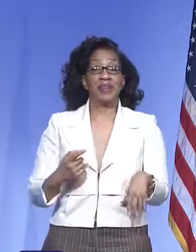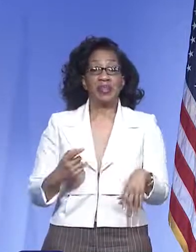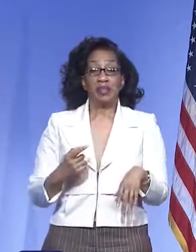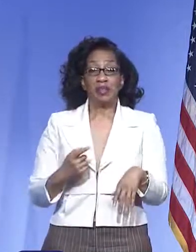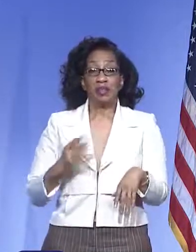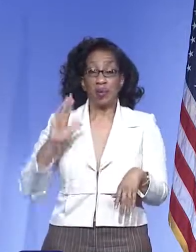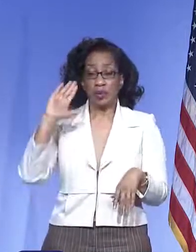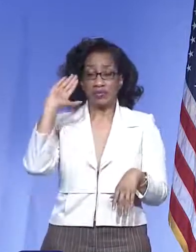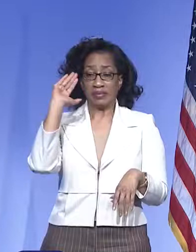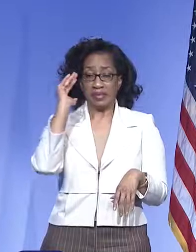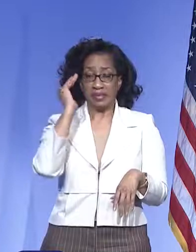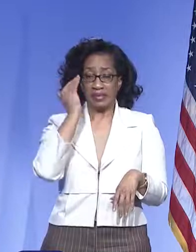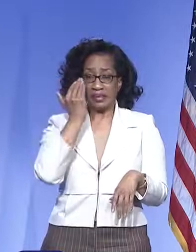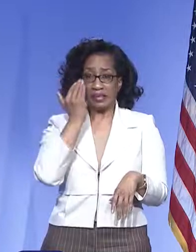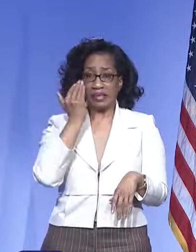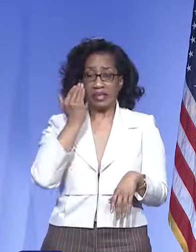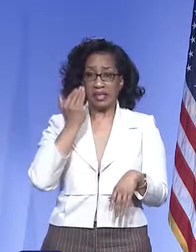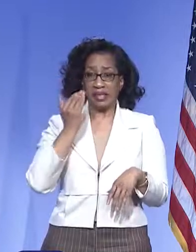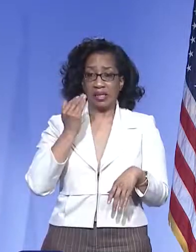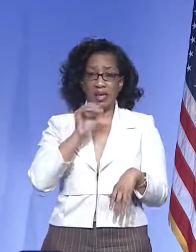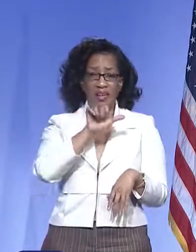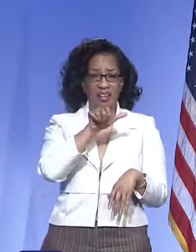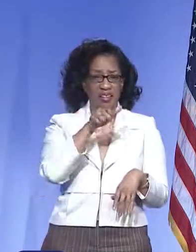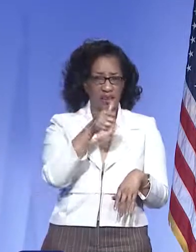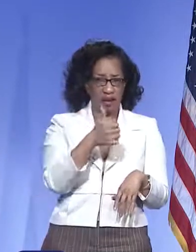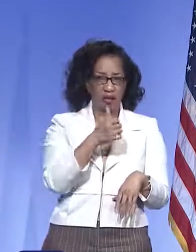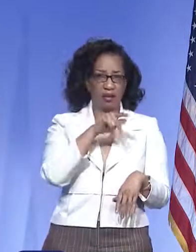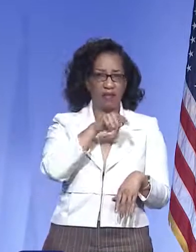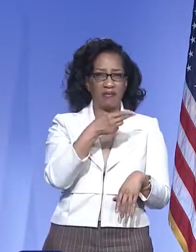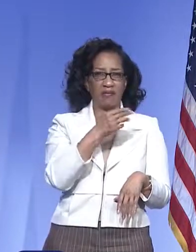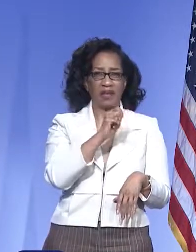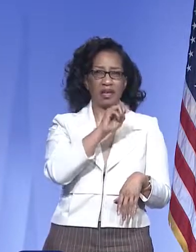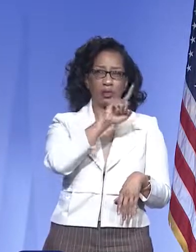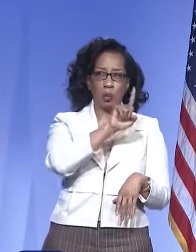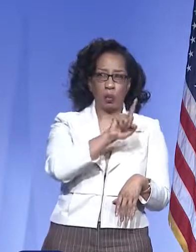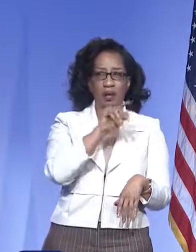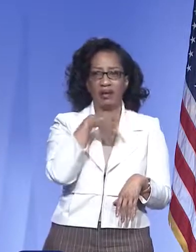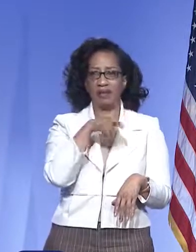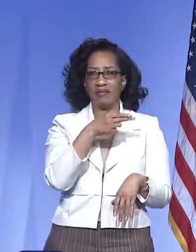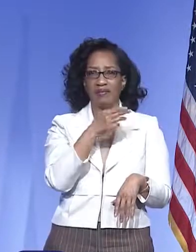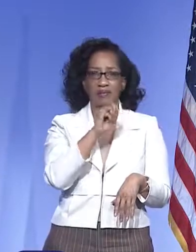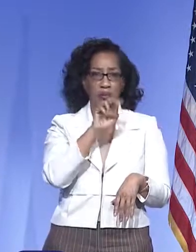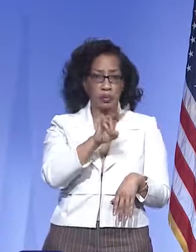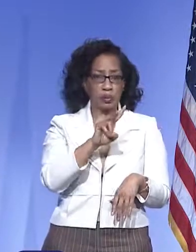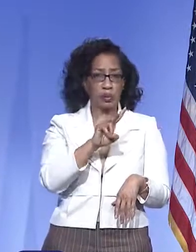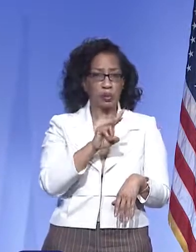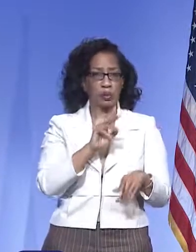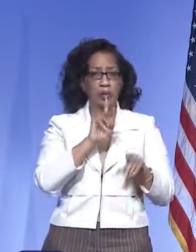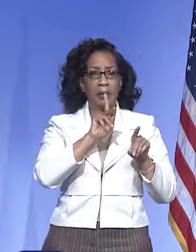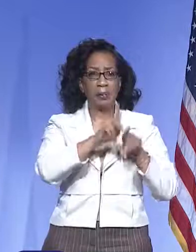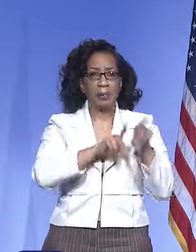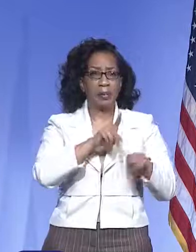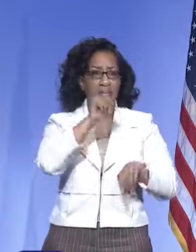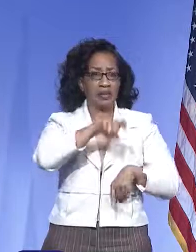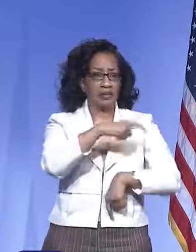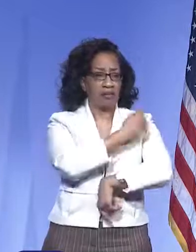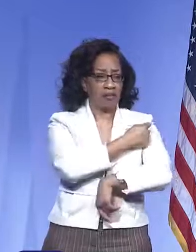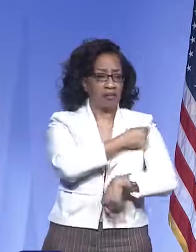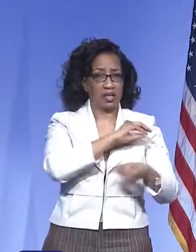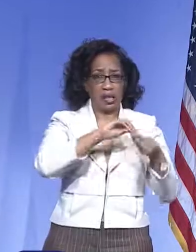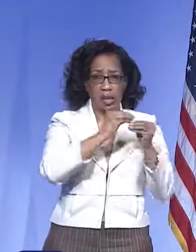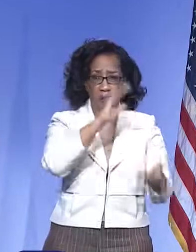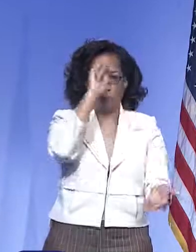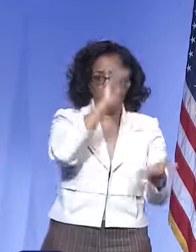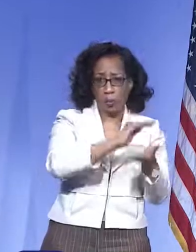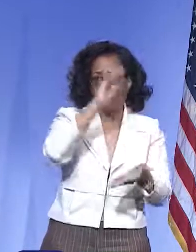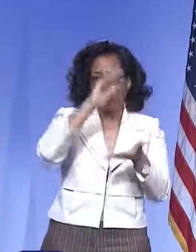a dwindling demand from the other phases, and we had some additional appointments available this week, we decided to move to phase 3